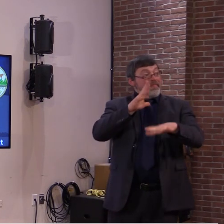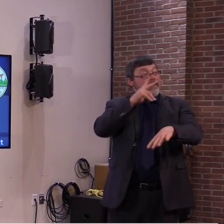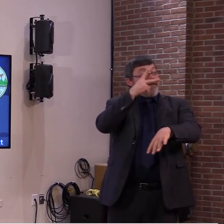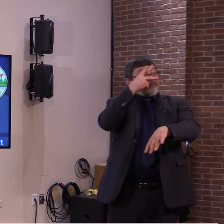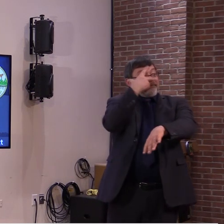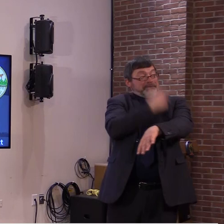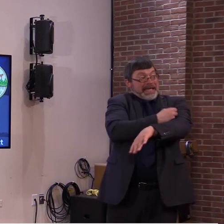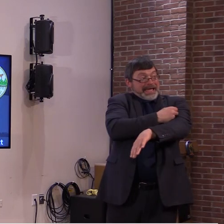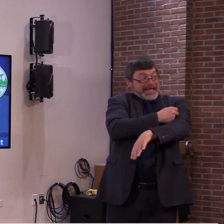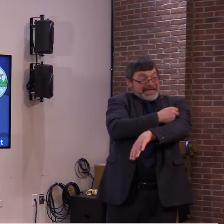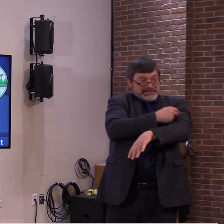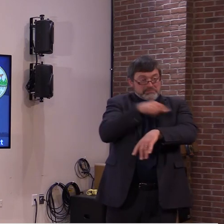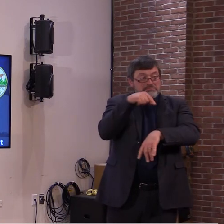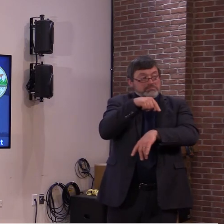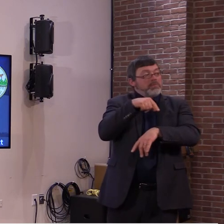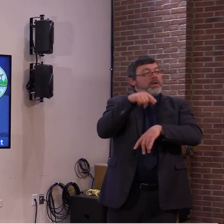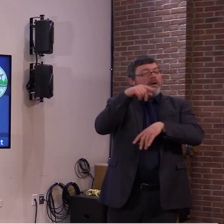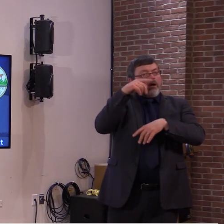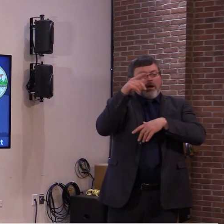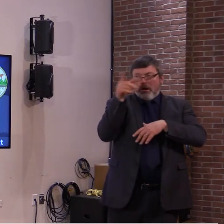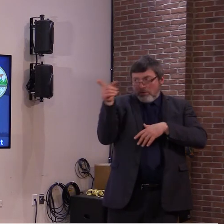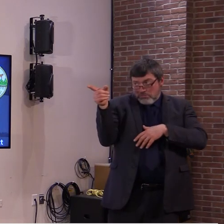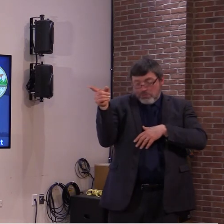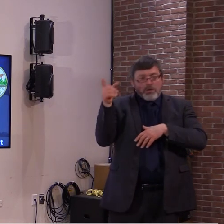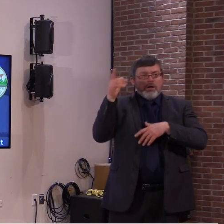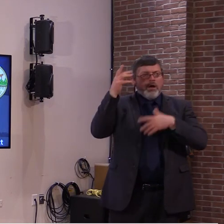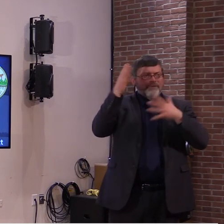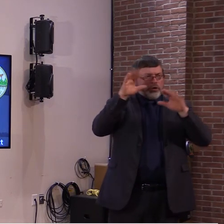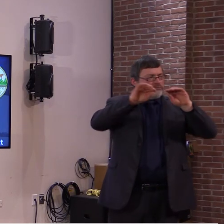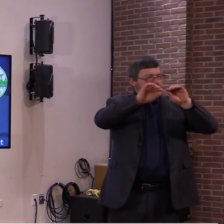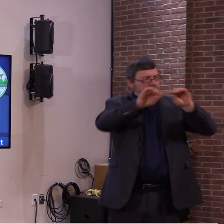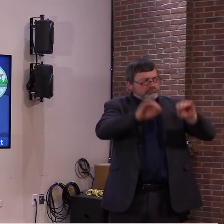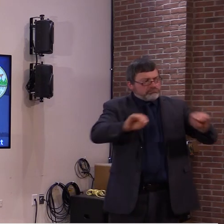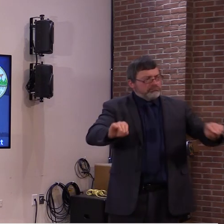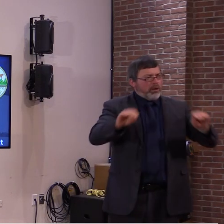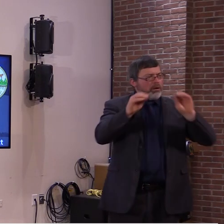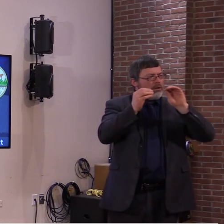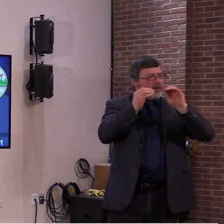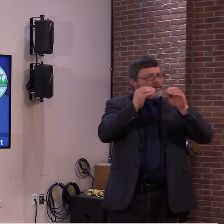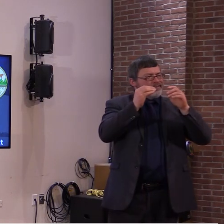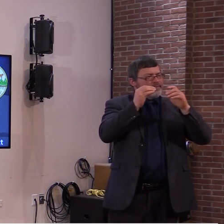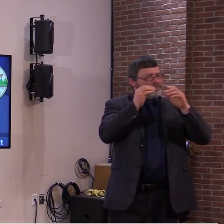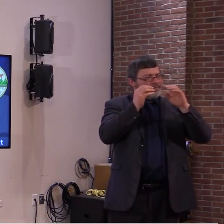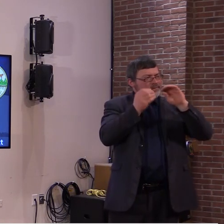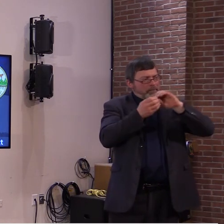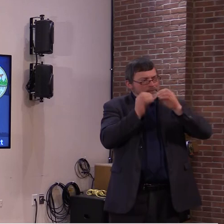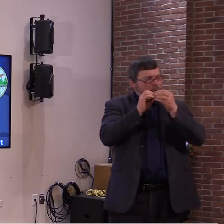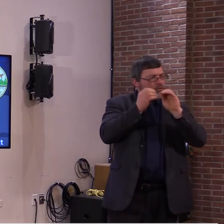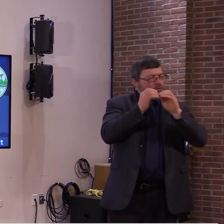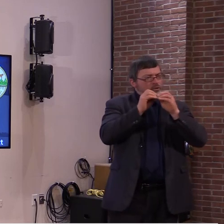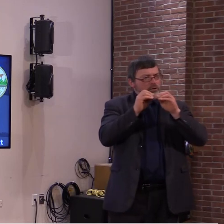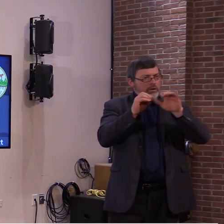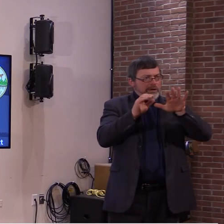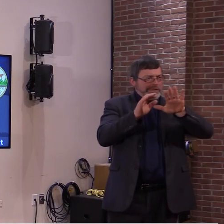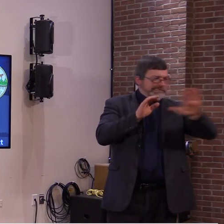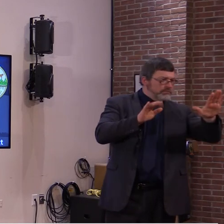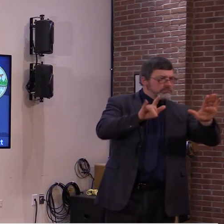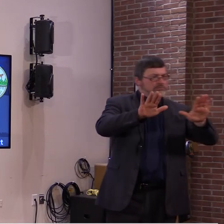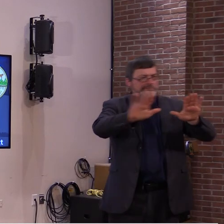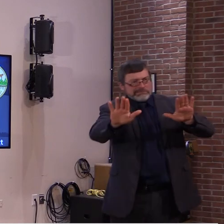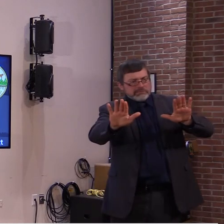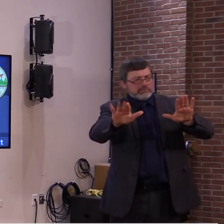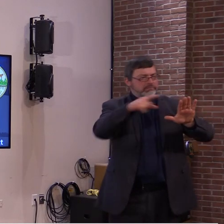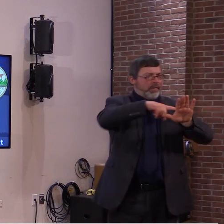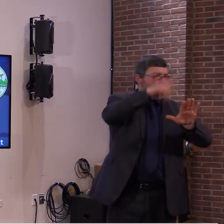I know the sort of ballpark goal was kind of half to kind of split the